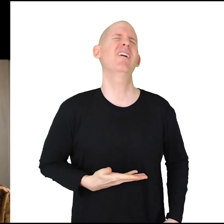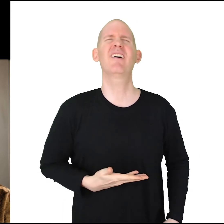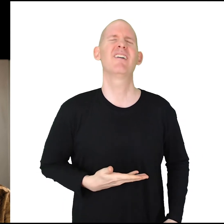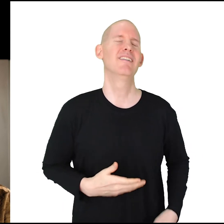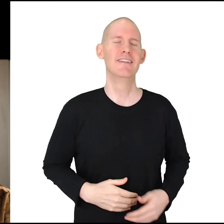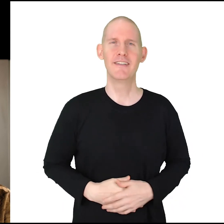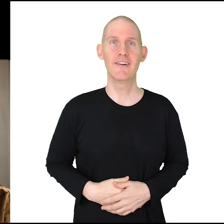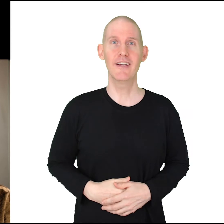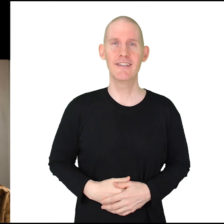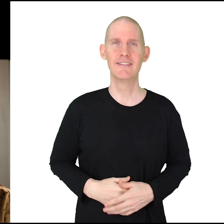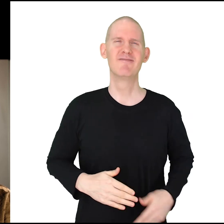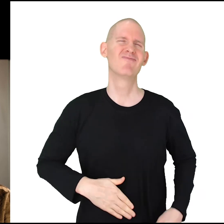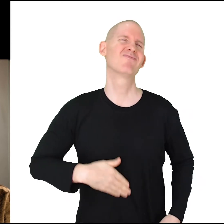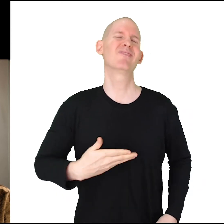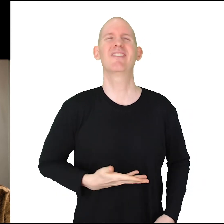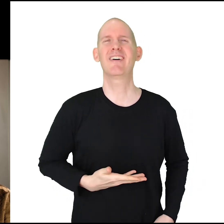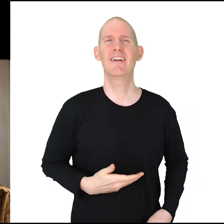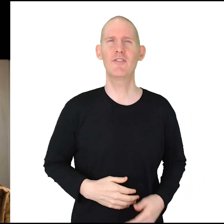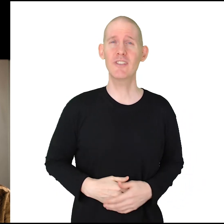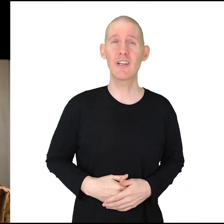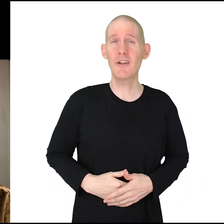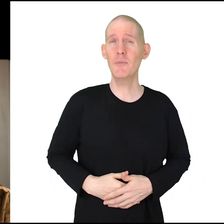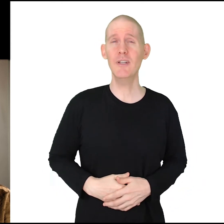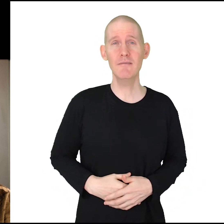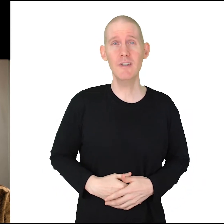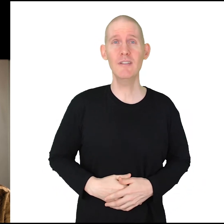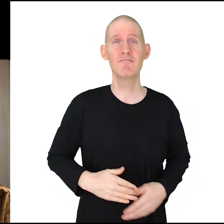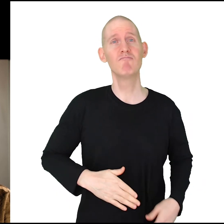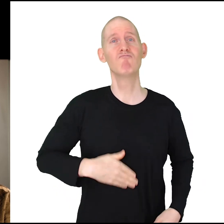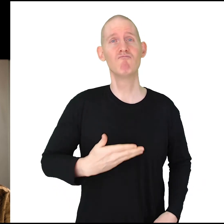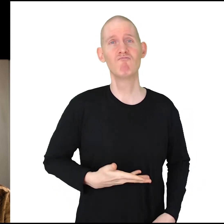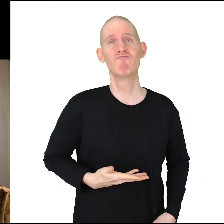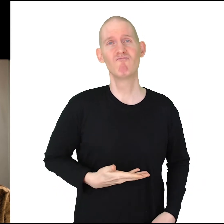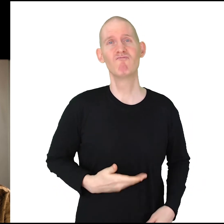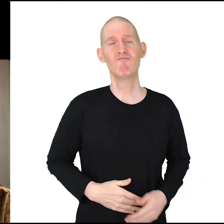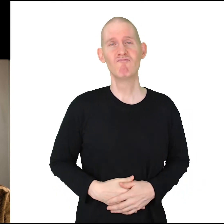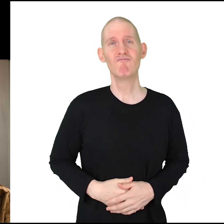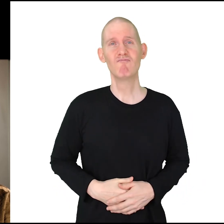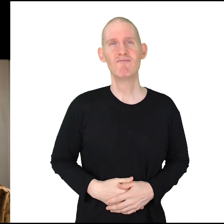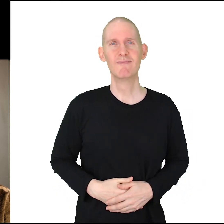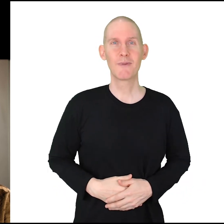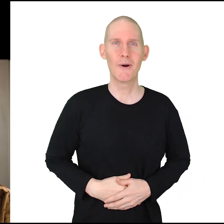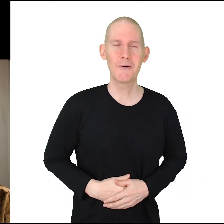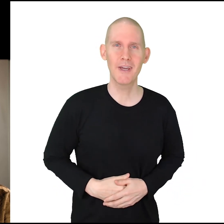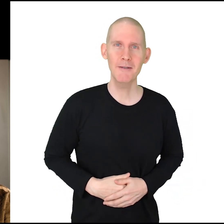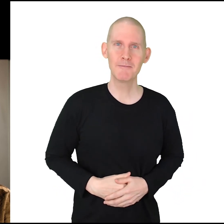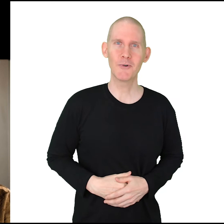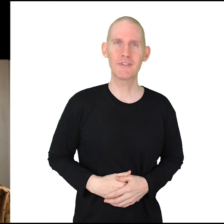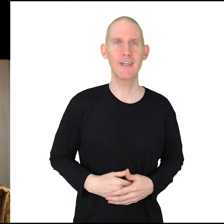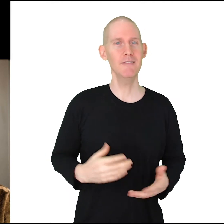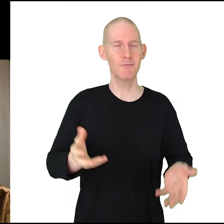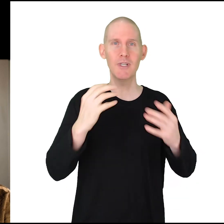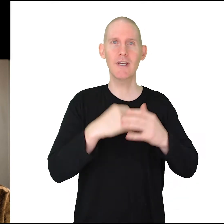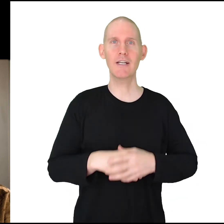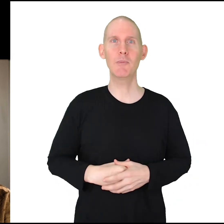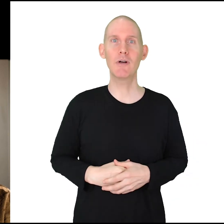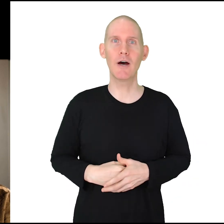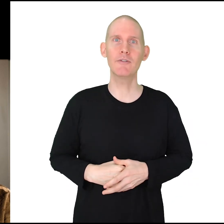right? If just a little bit, Okay, once again, we talked about how to